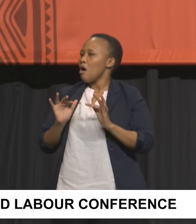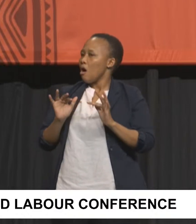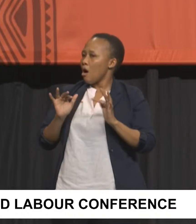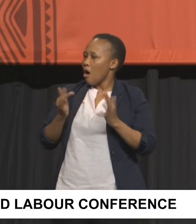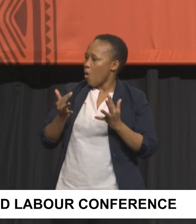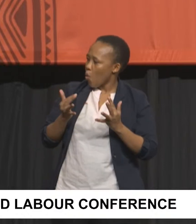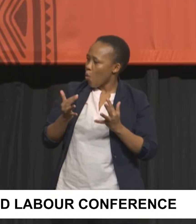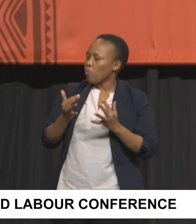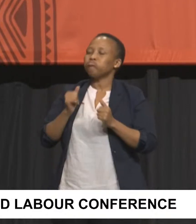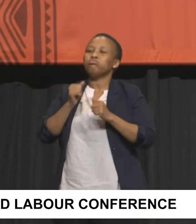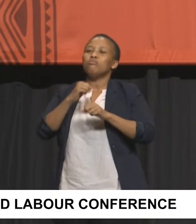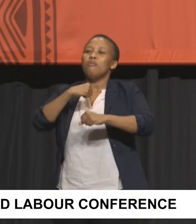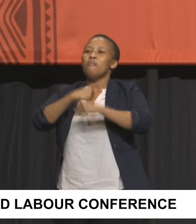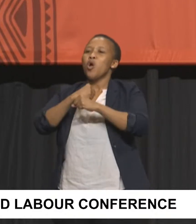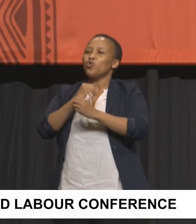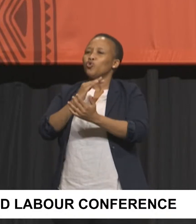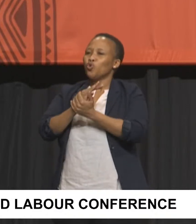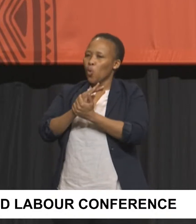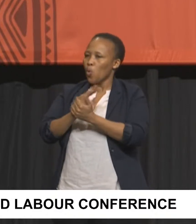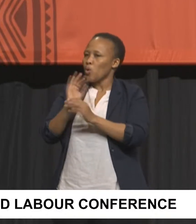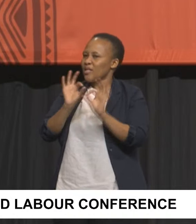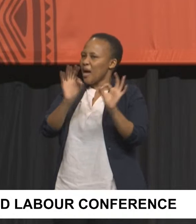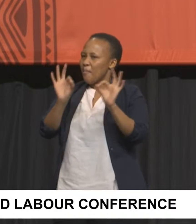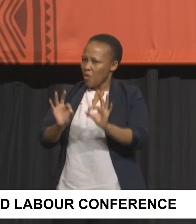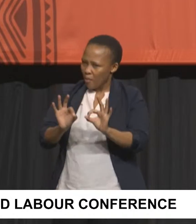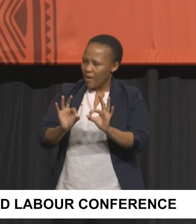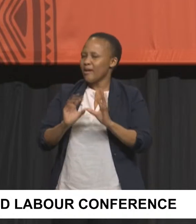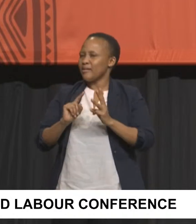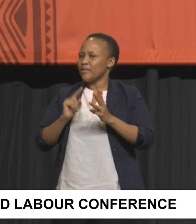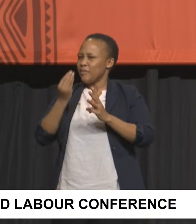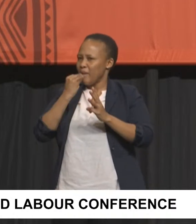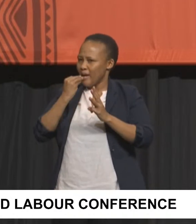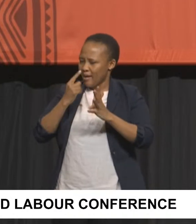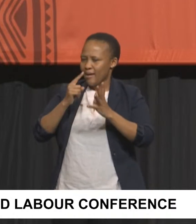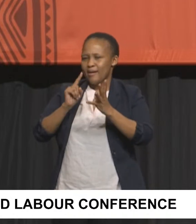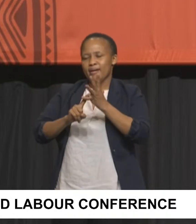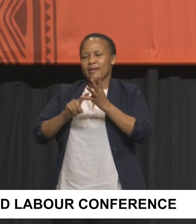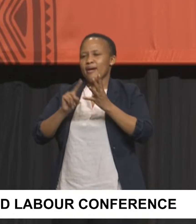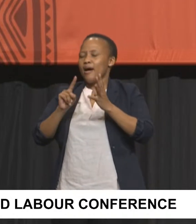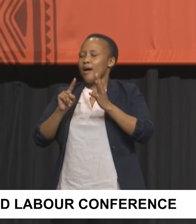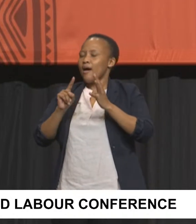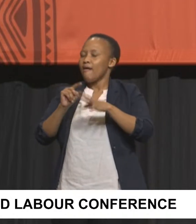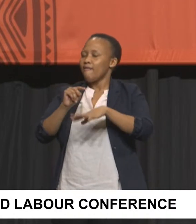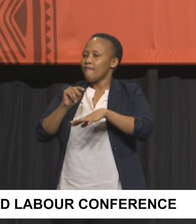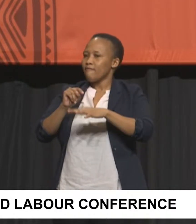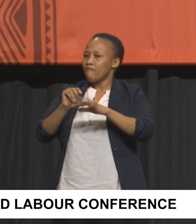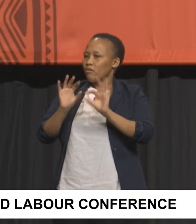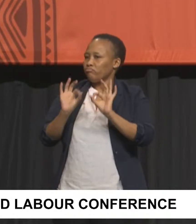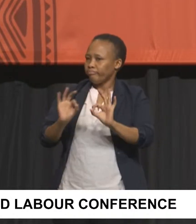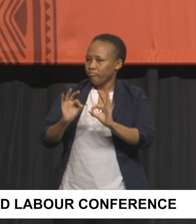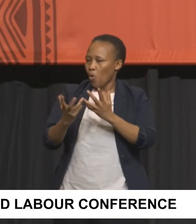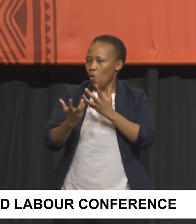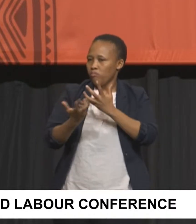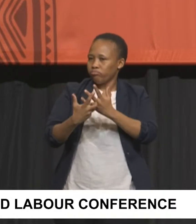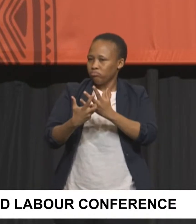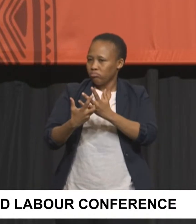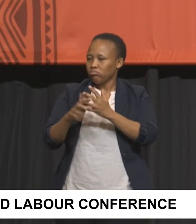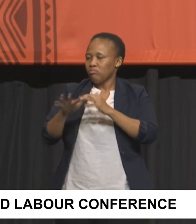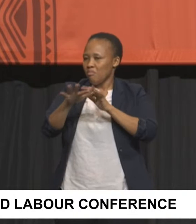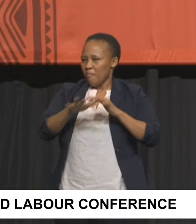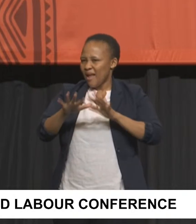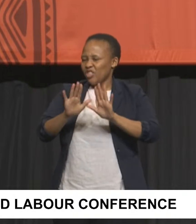making sure that it's appropriate, child-friendly, inclusive, supported by friendly and well-informed trained